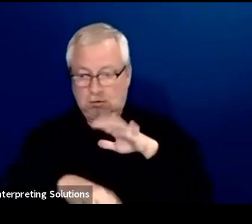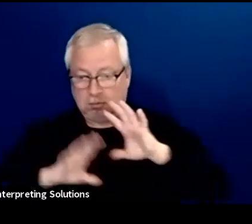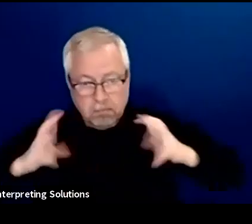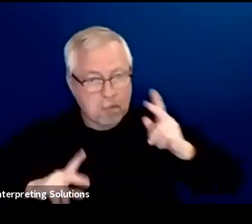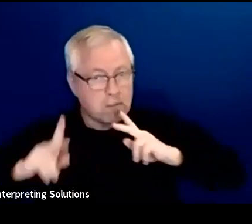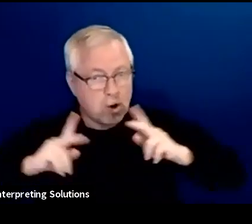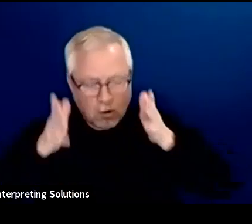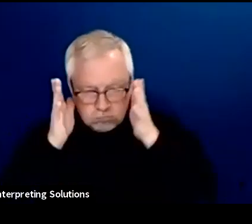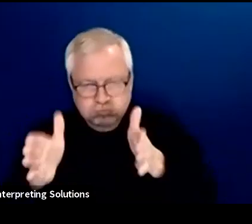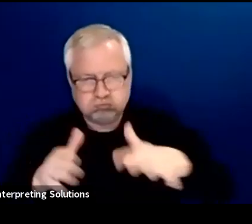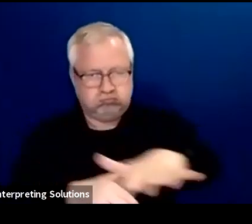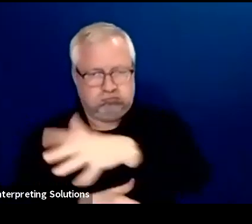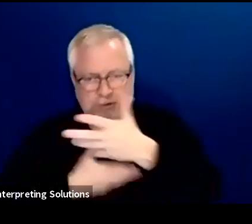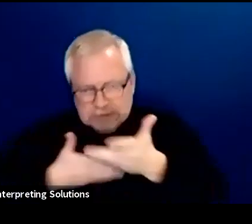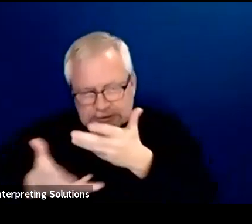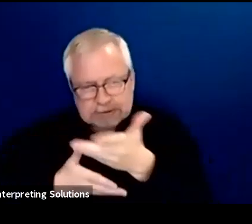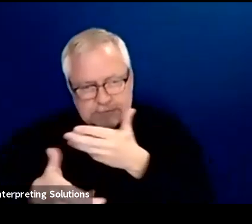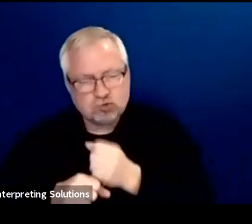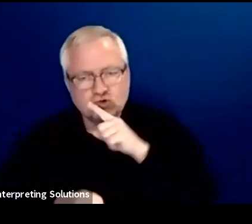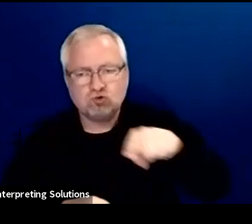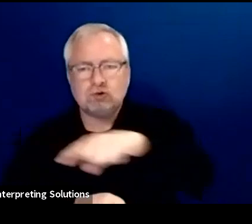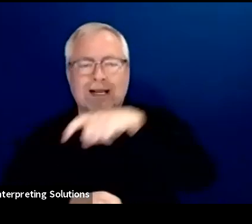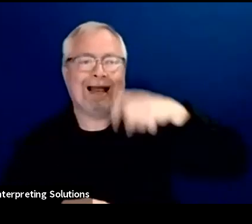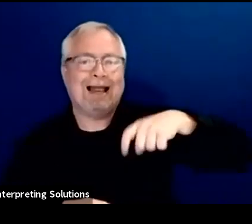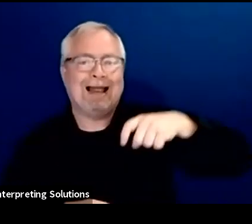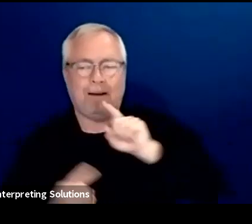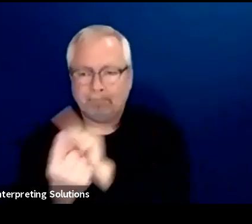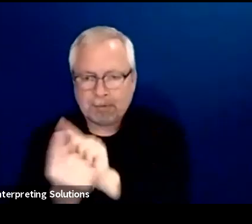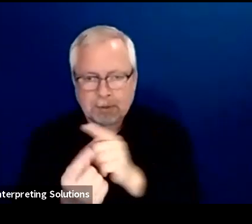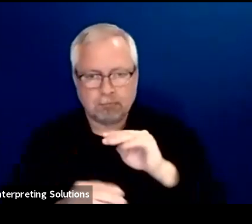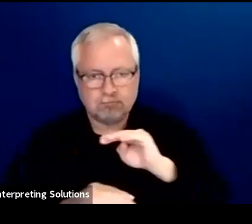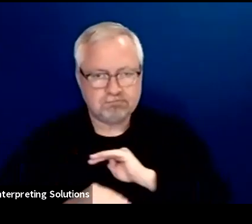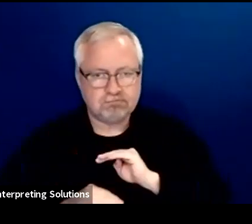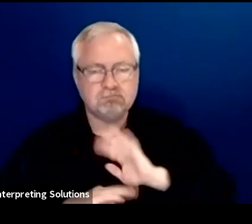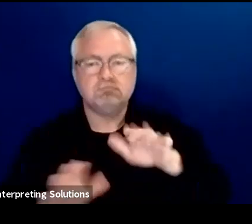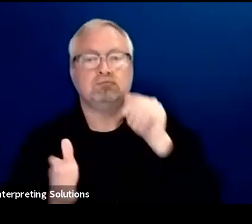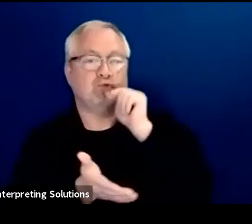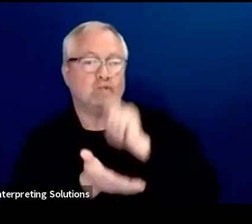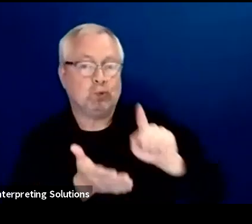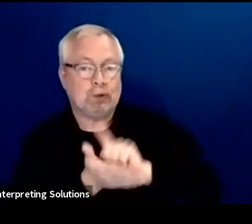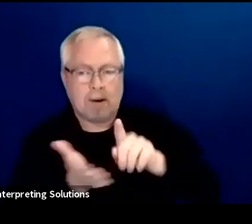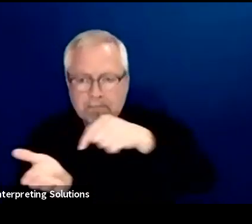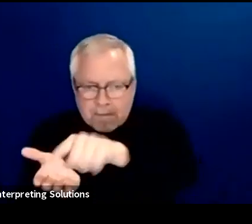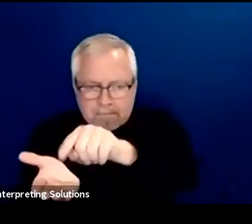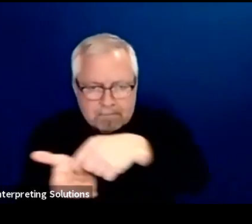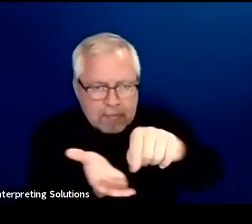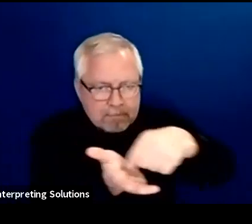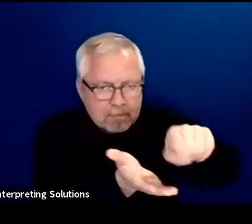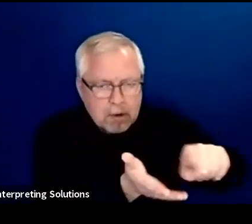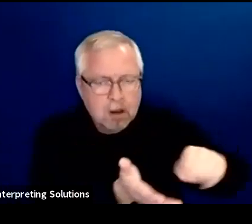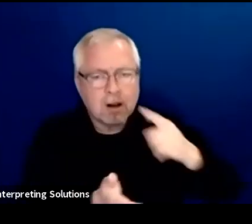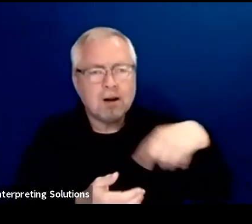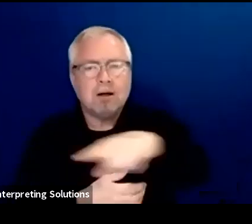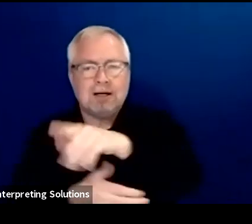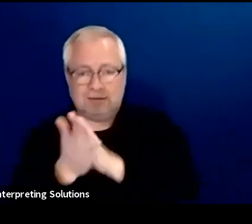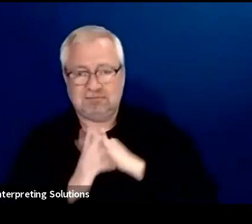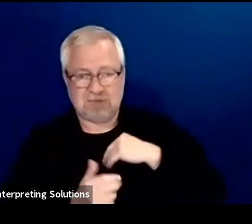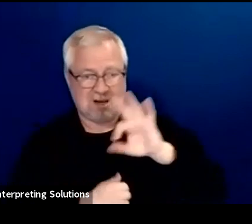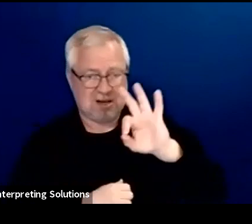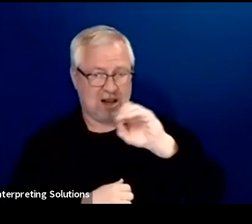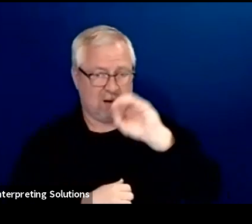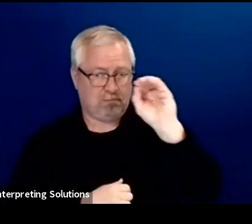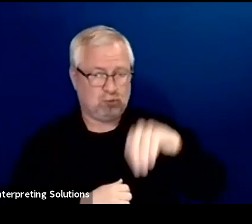Minnesotans. We have processed initial weekly payment requests for more than 90% of new or reactivated applications since March 16th.